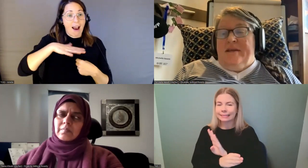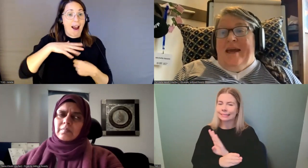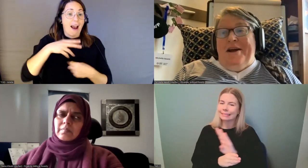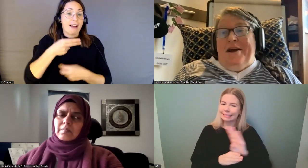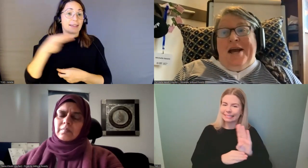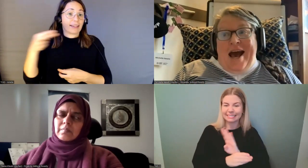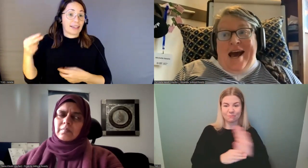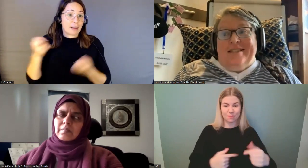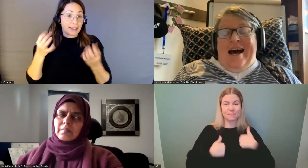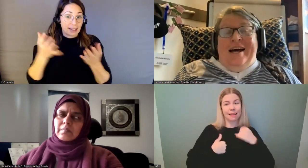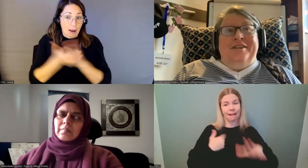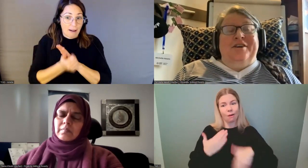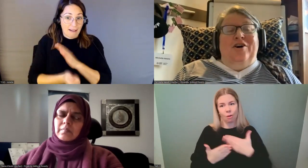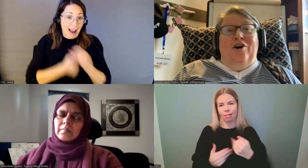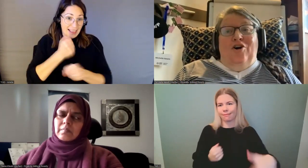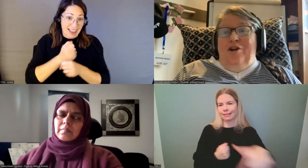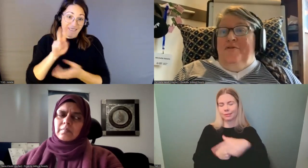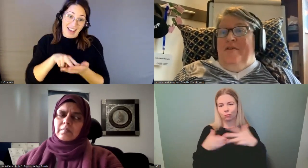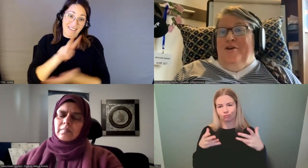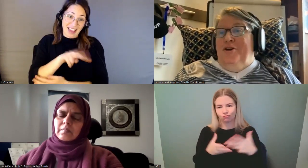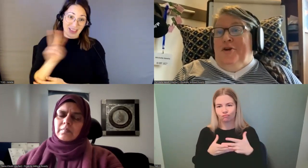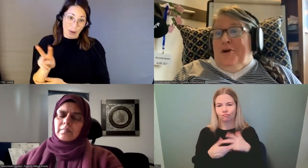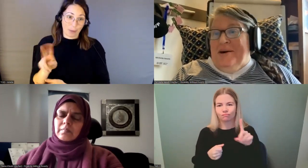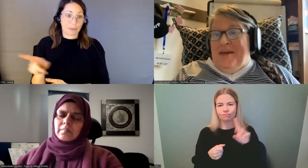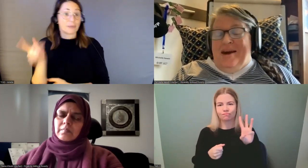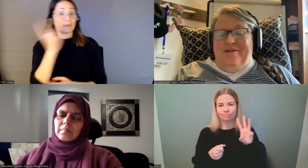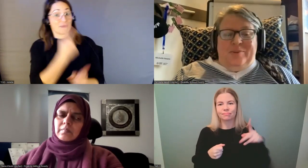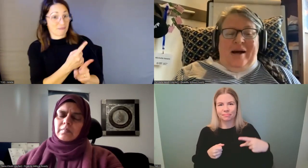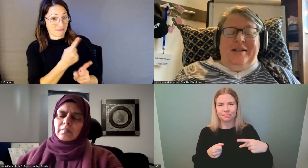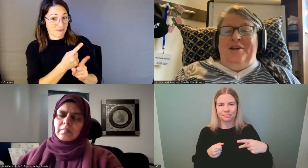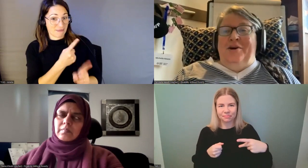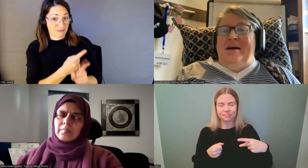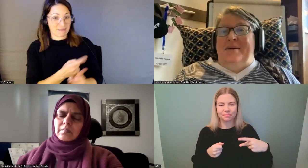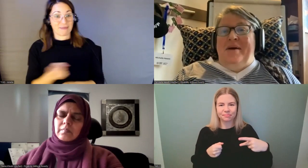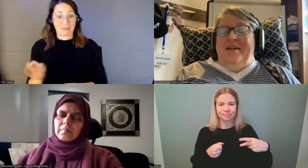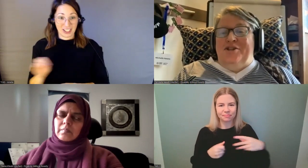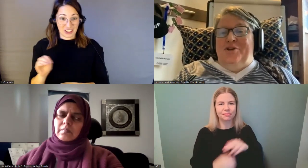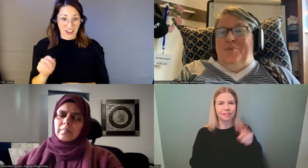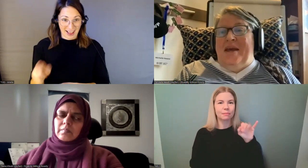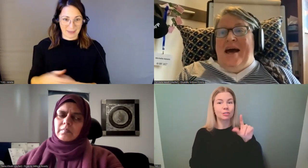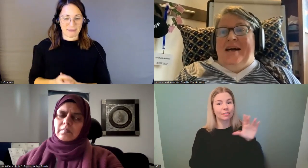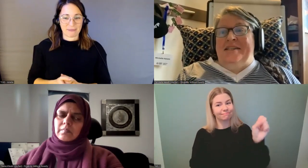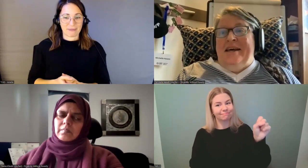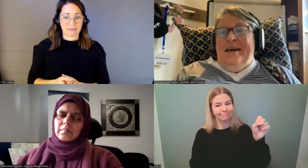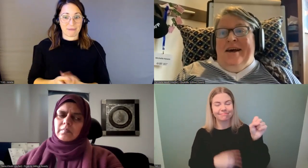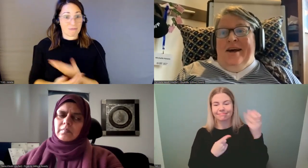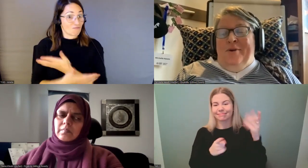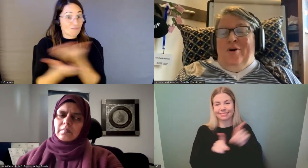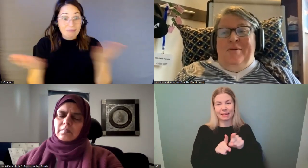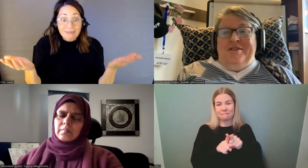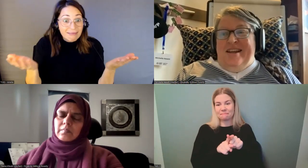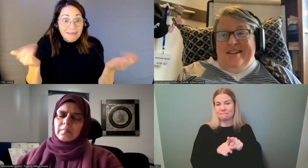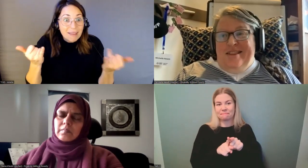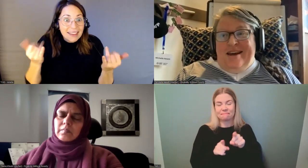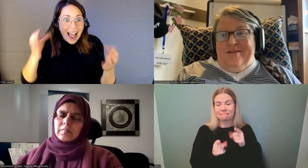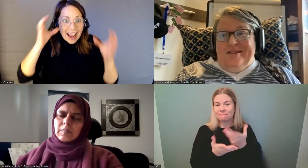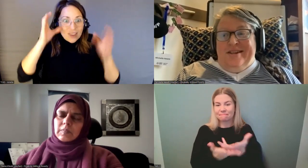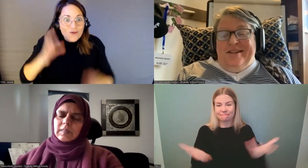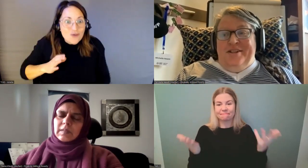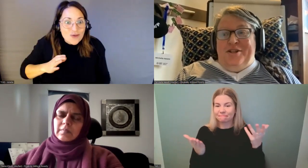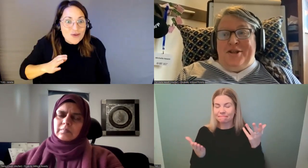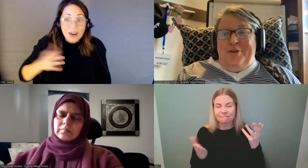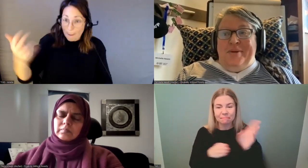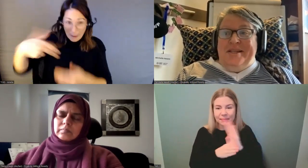Yes, it has, and all of you out there as well. You know, as I mentioned, we had almost